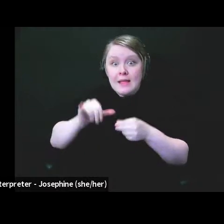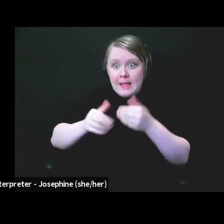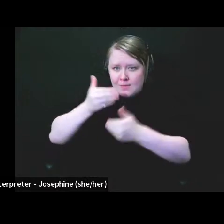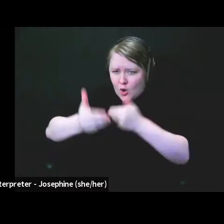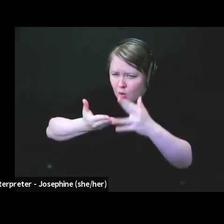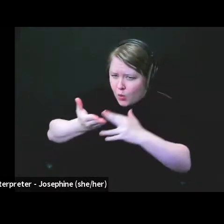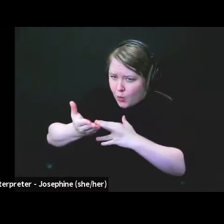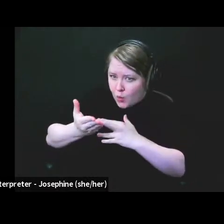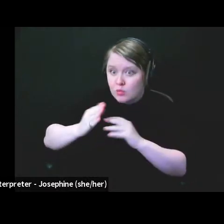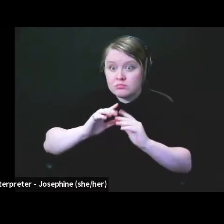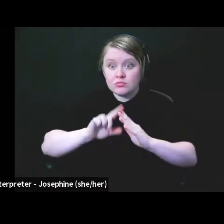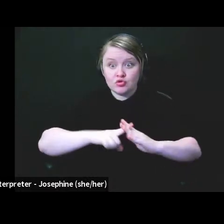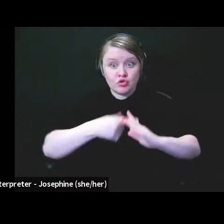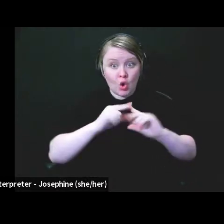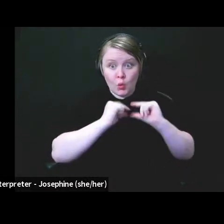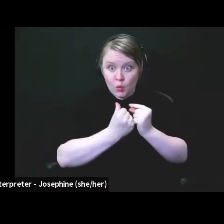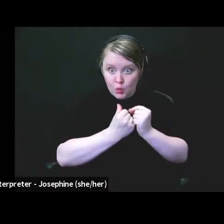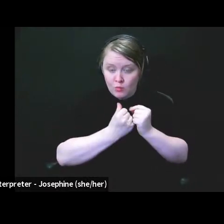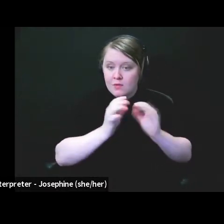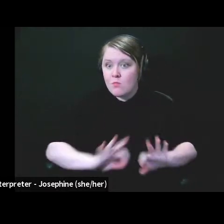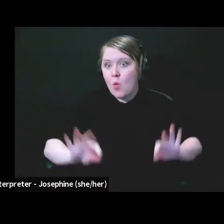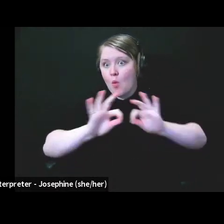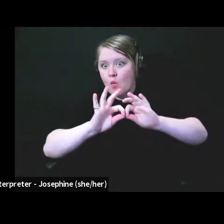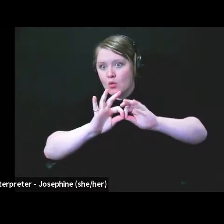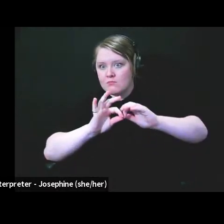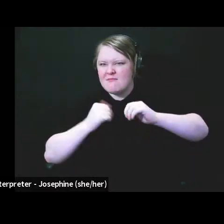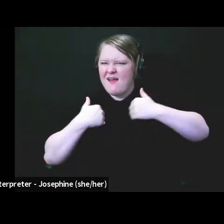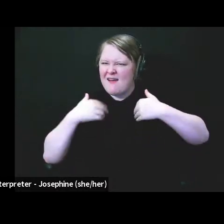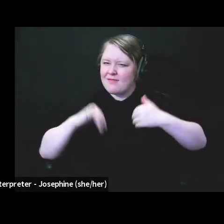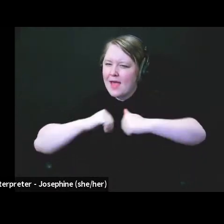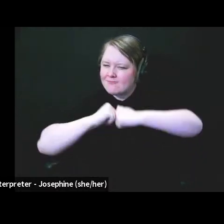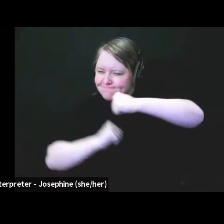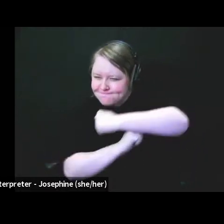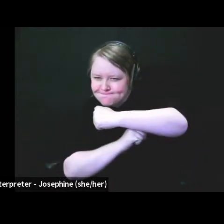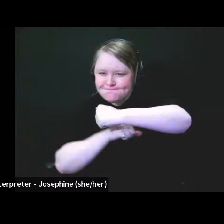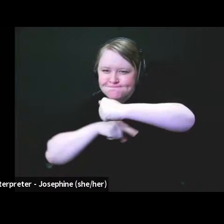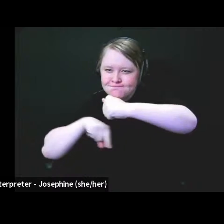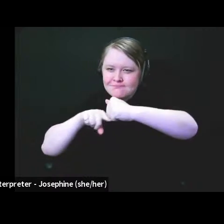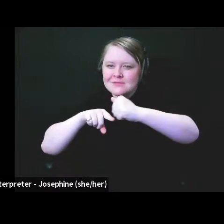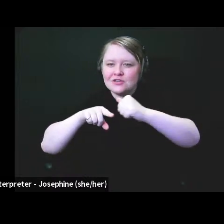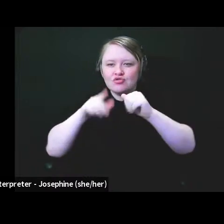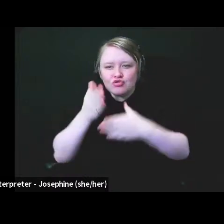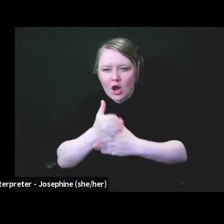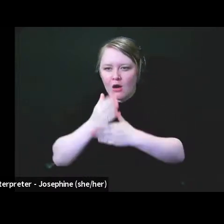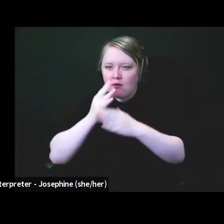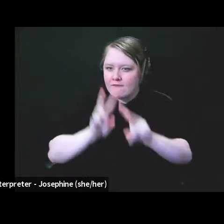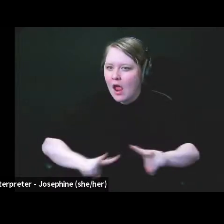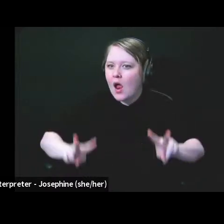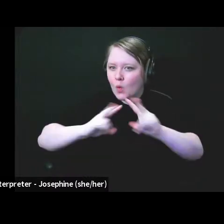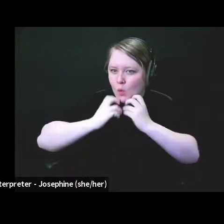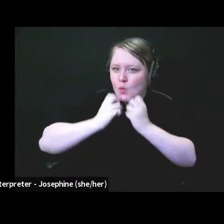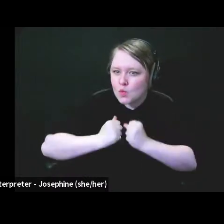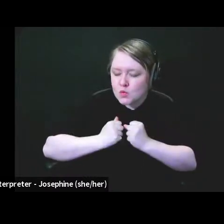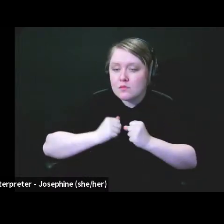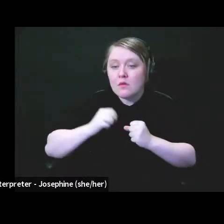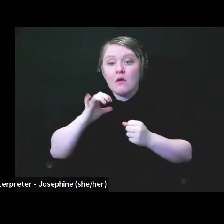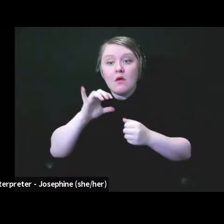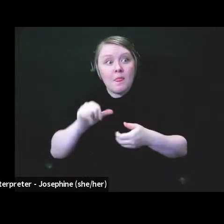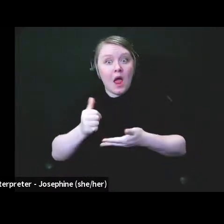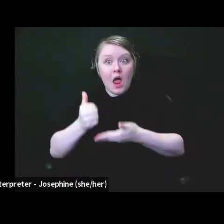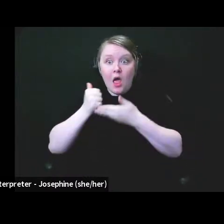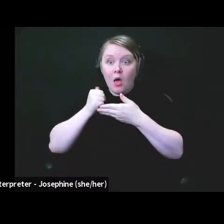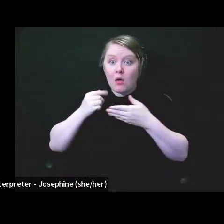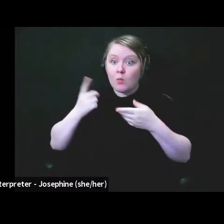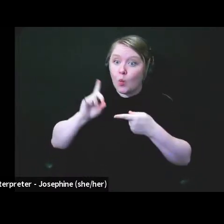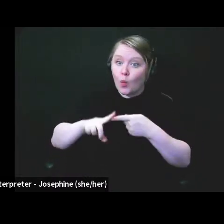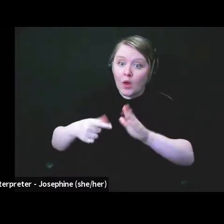through to start a group that's rooted in a shared set of values. Those values really help you when